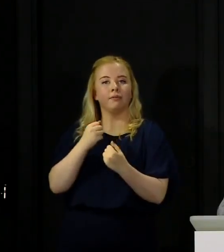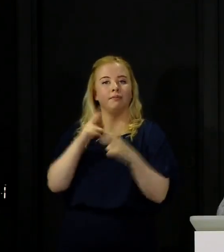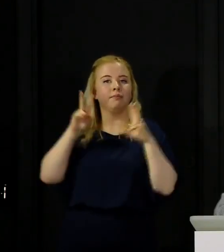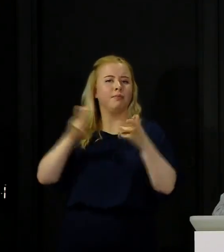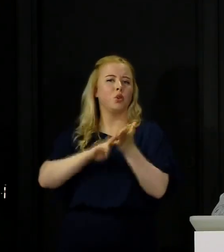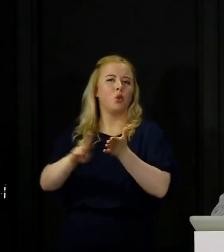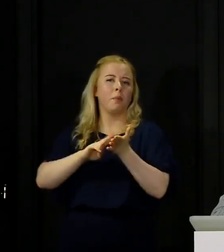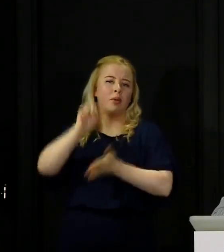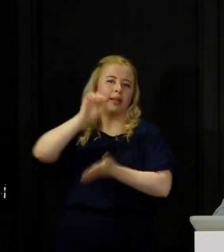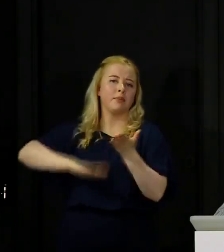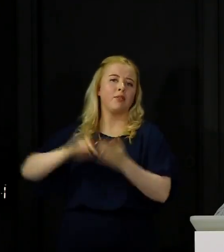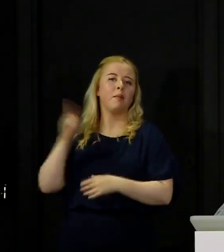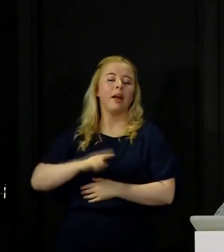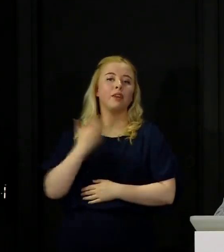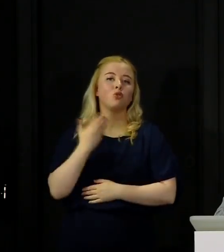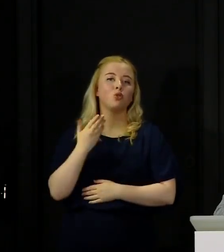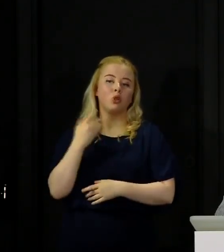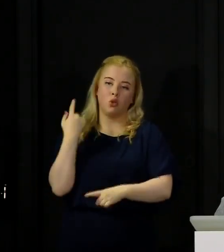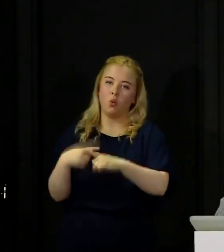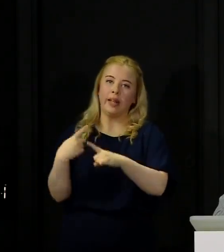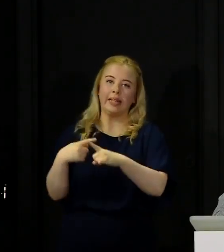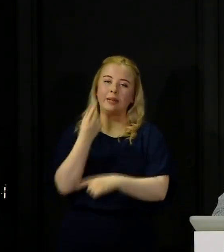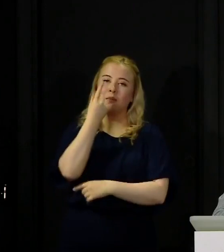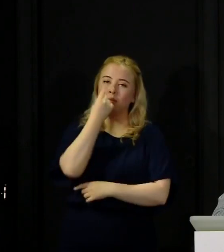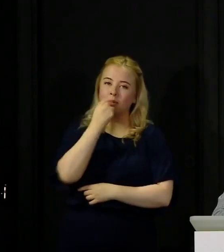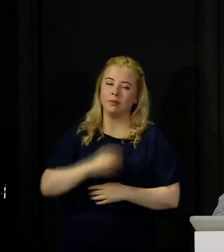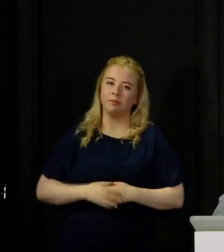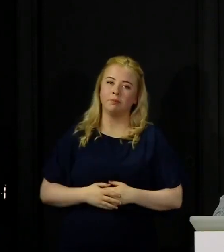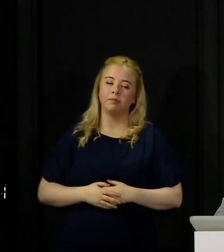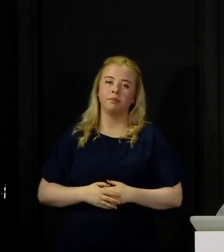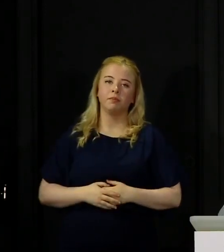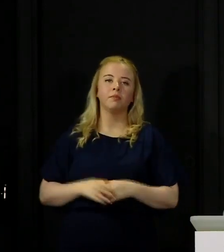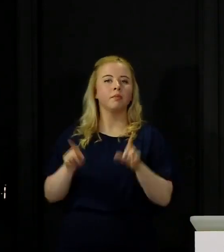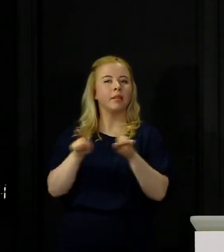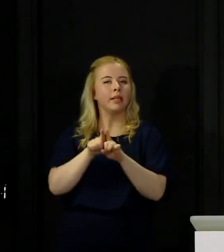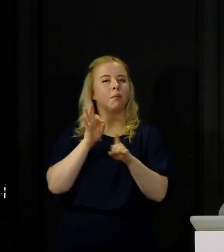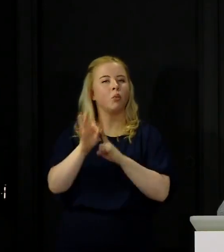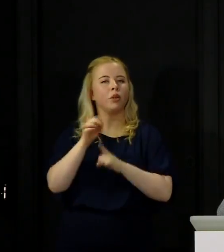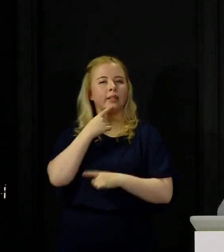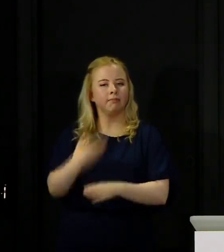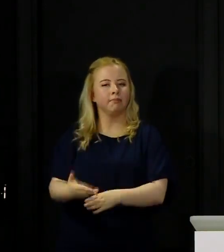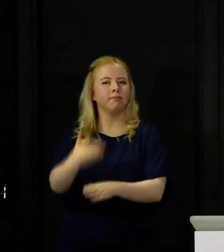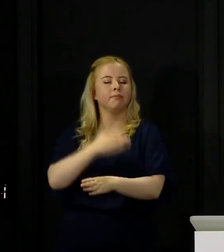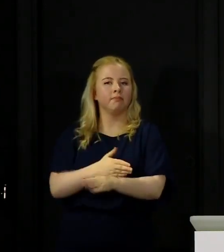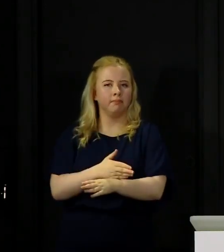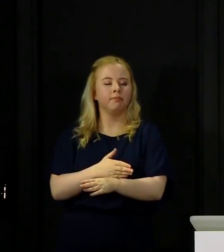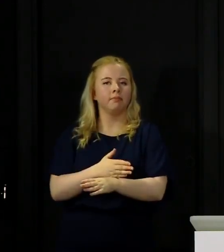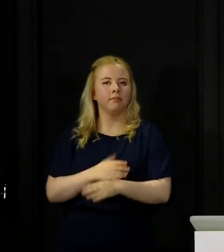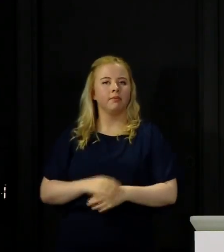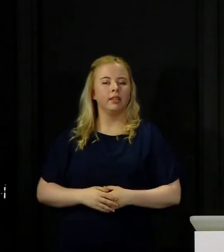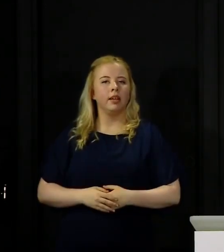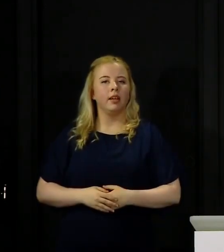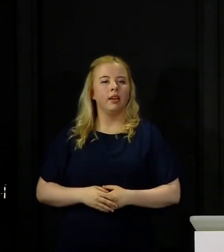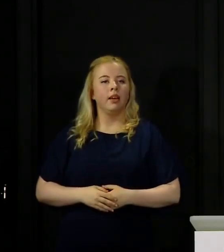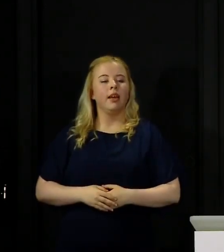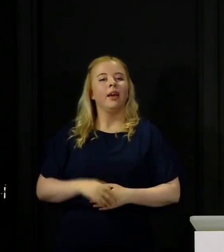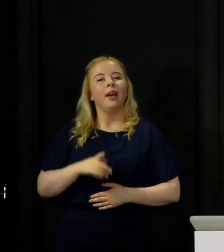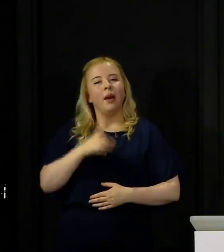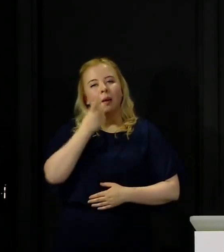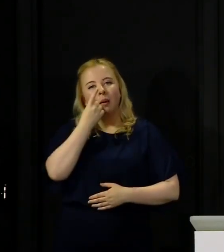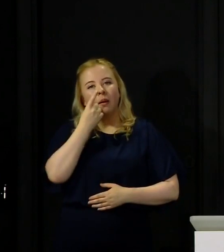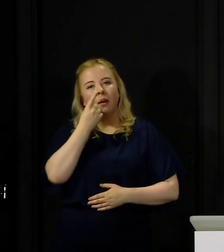possible. And my final point here would be a point I made earlier on, is that the more, and this may involve a